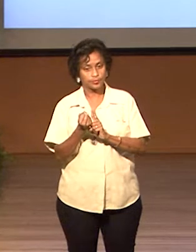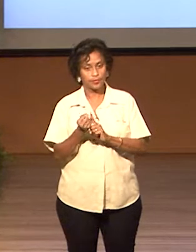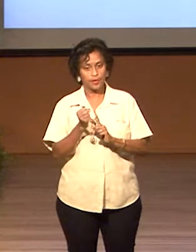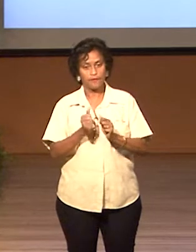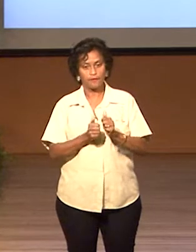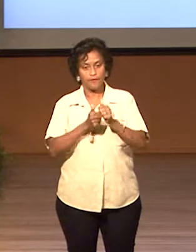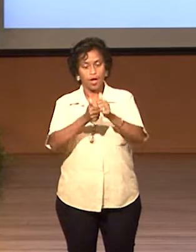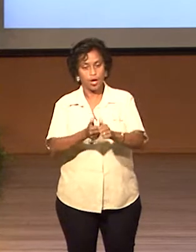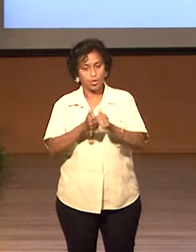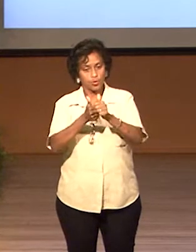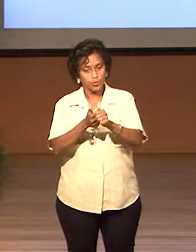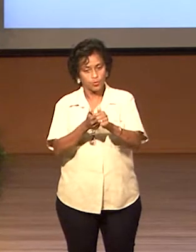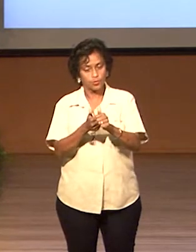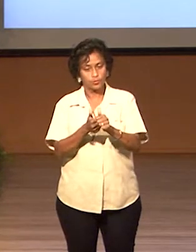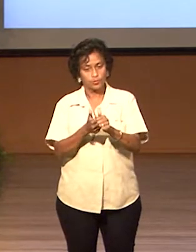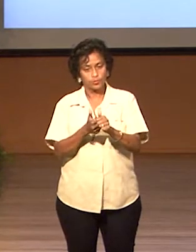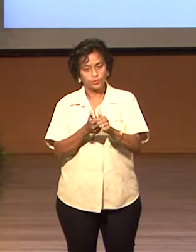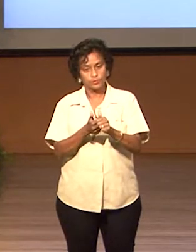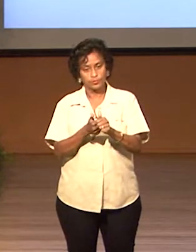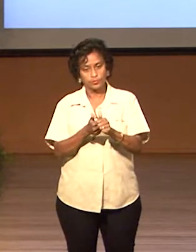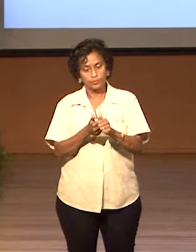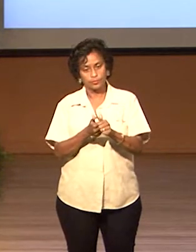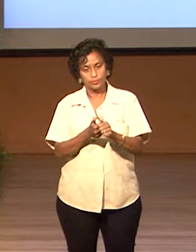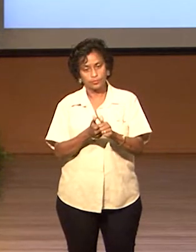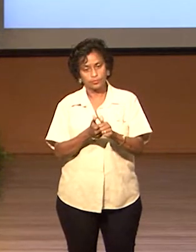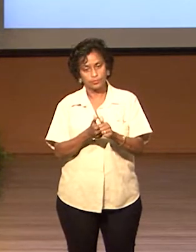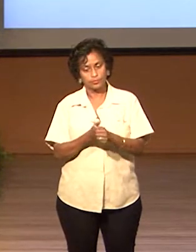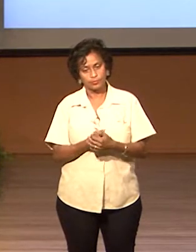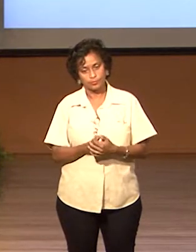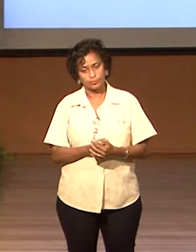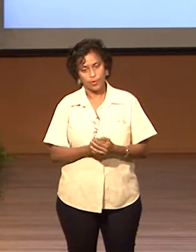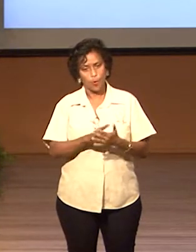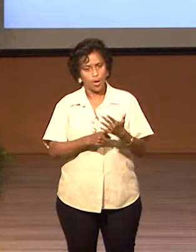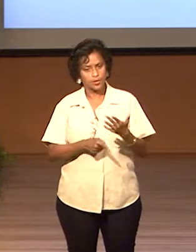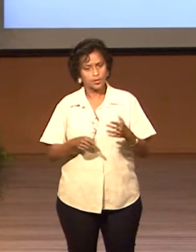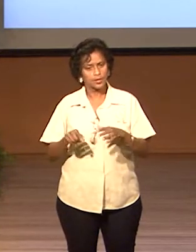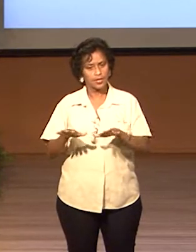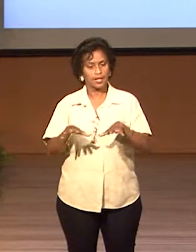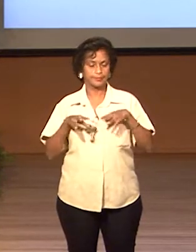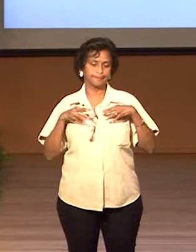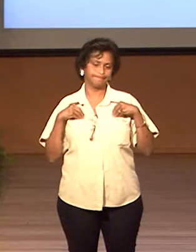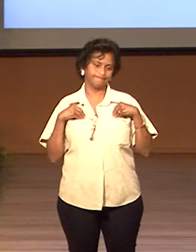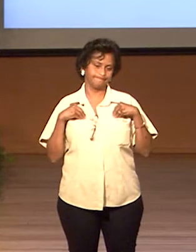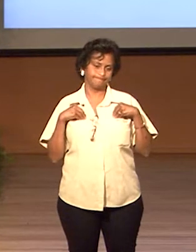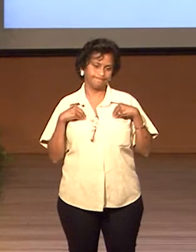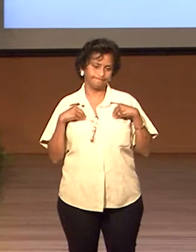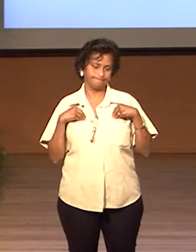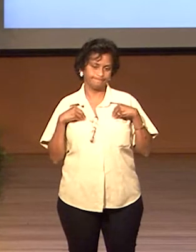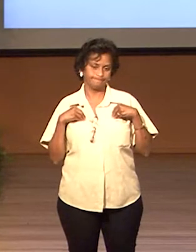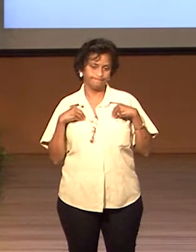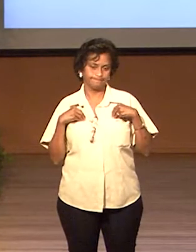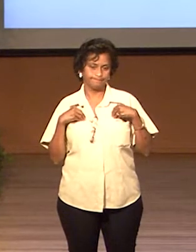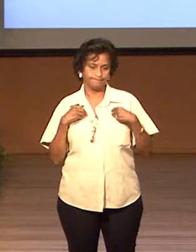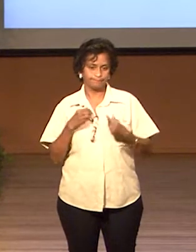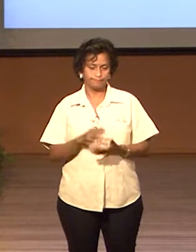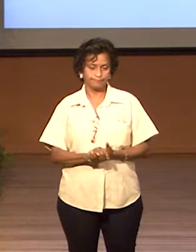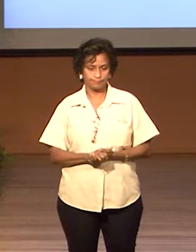is consistent with its own expectations. So one